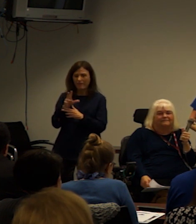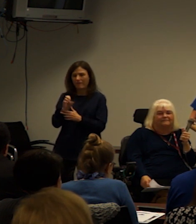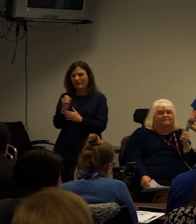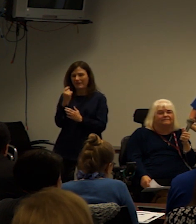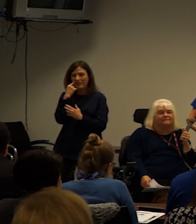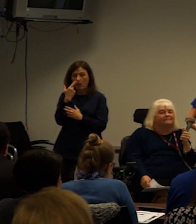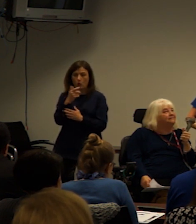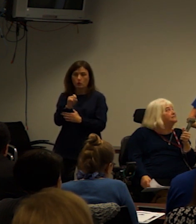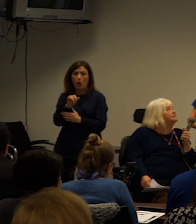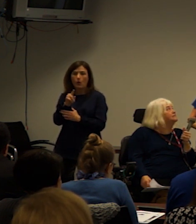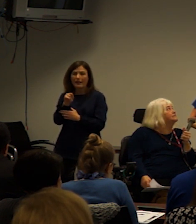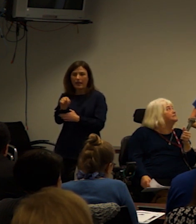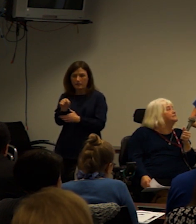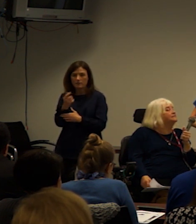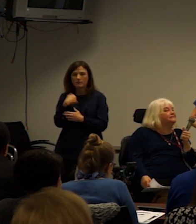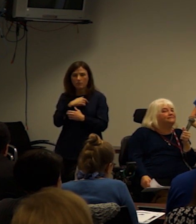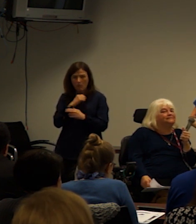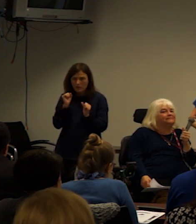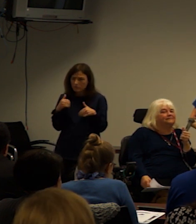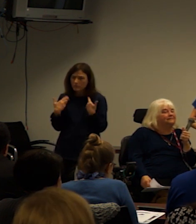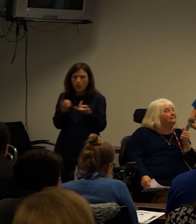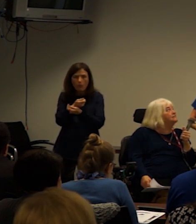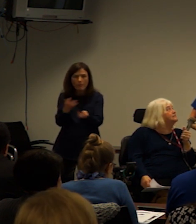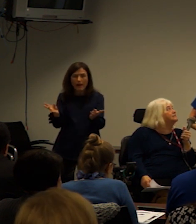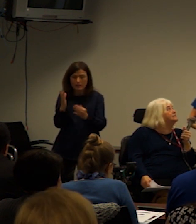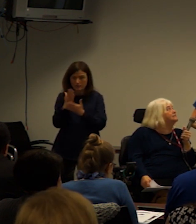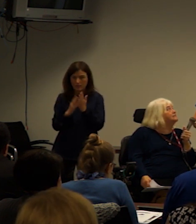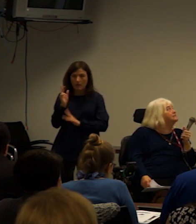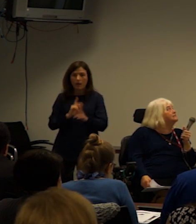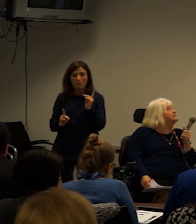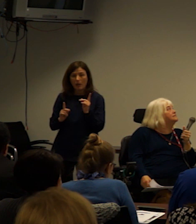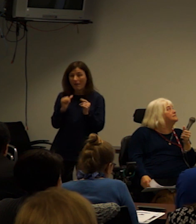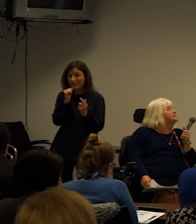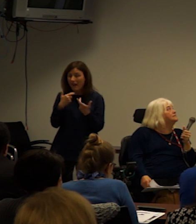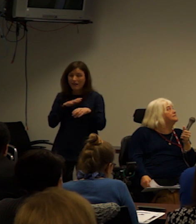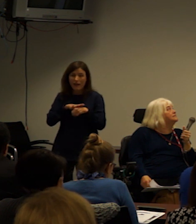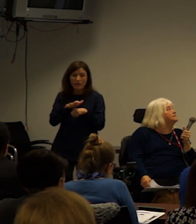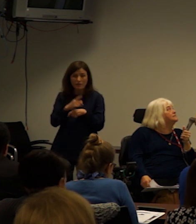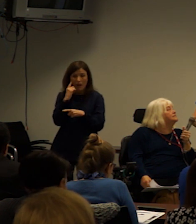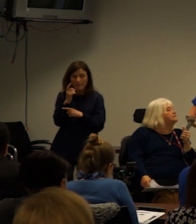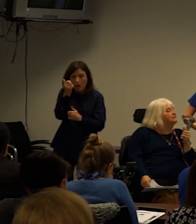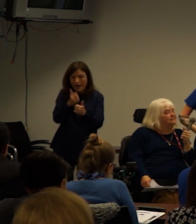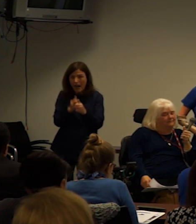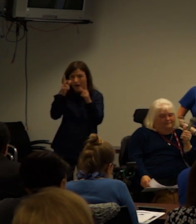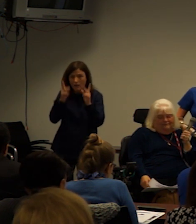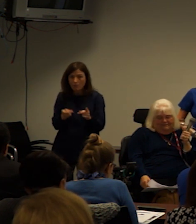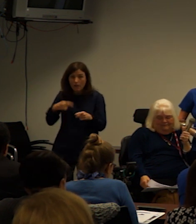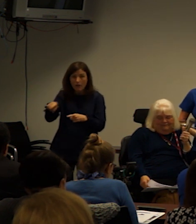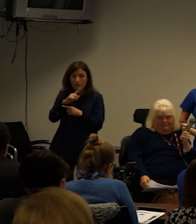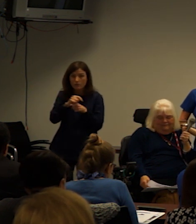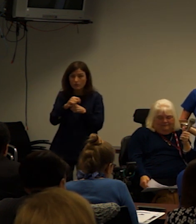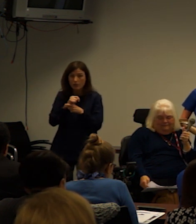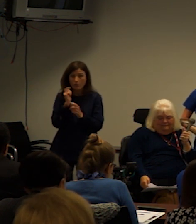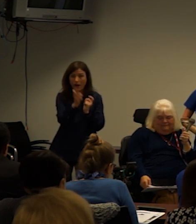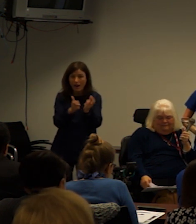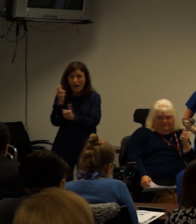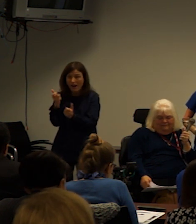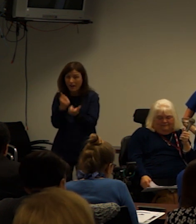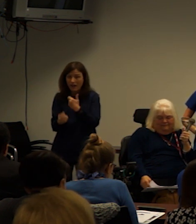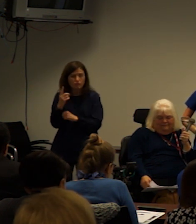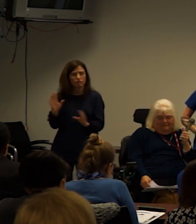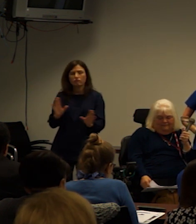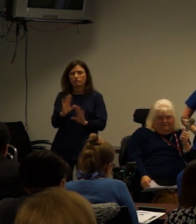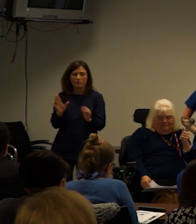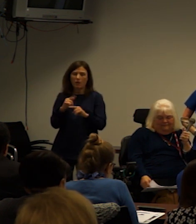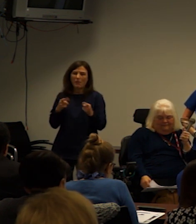$5.50 go kits that we can give to some people. We're not going to have enough to give every single person you guys ever train out there, but we'll